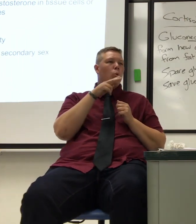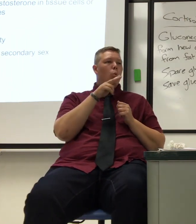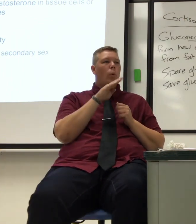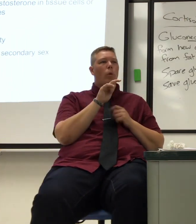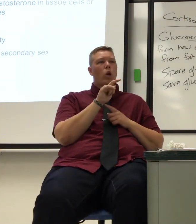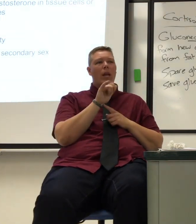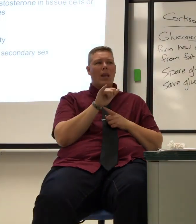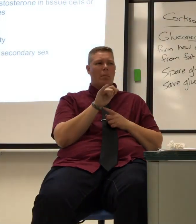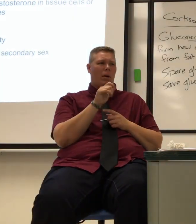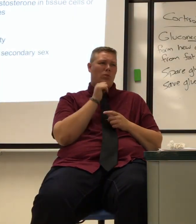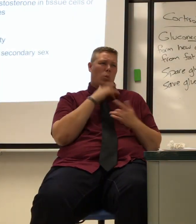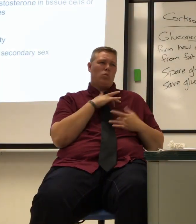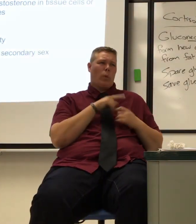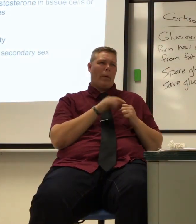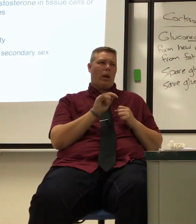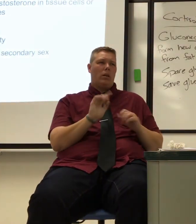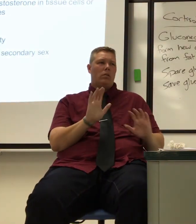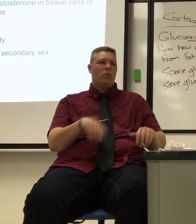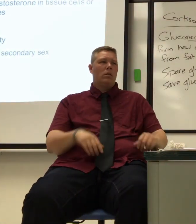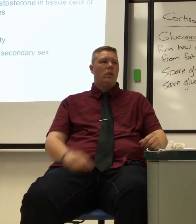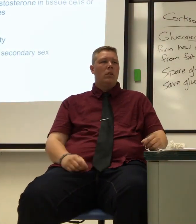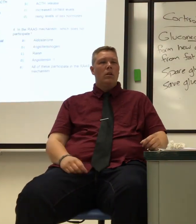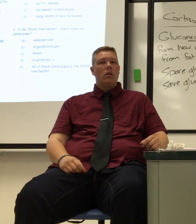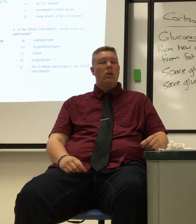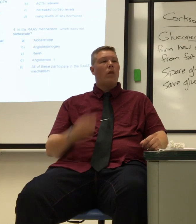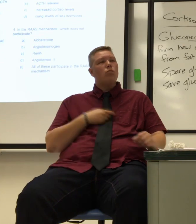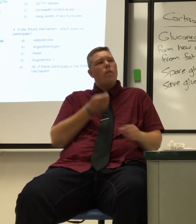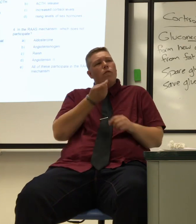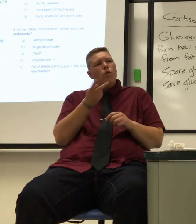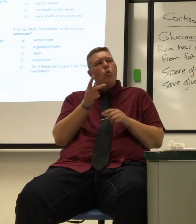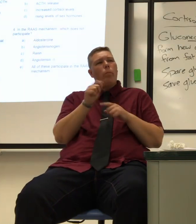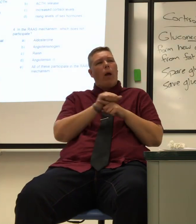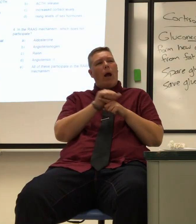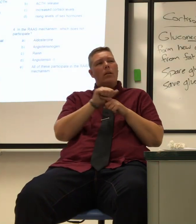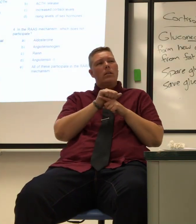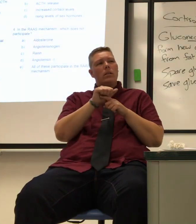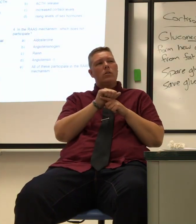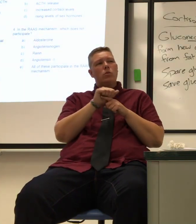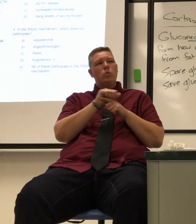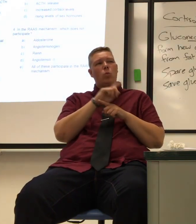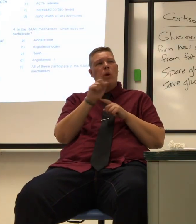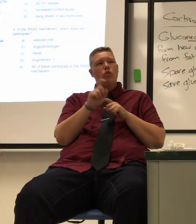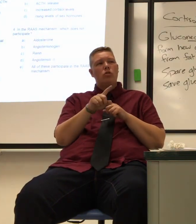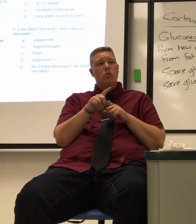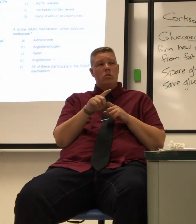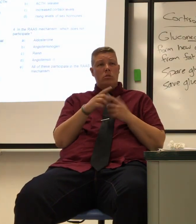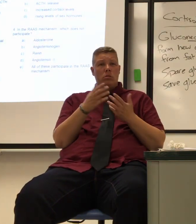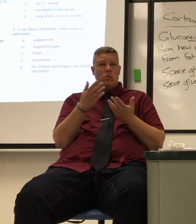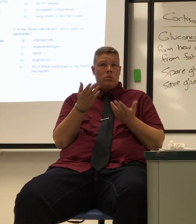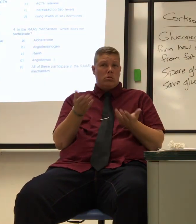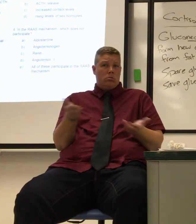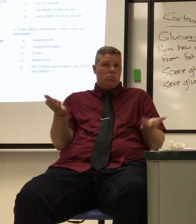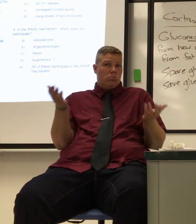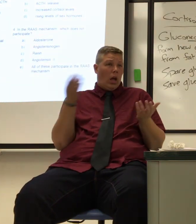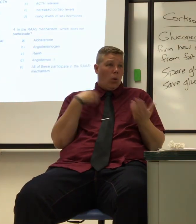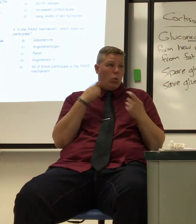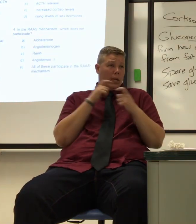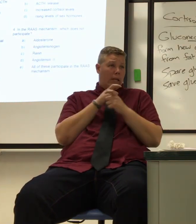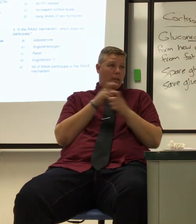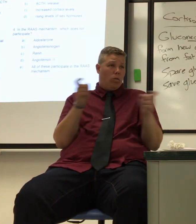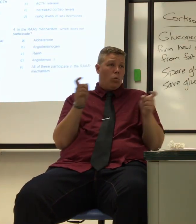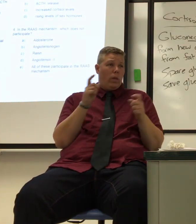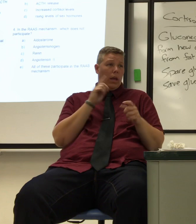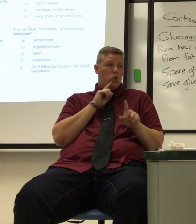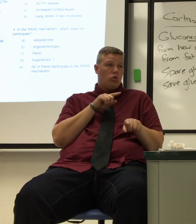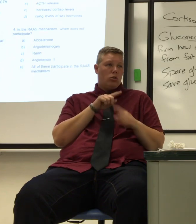about it, okay? Now, I put some practice questions for the interest of time. How about I just give you the answers,